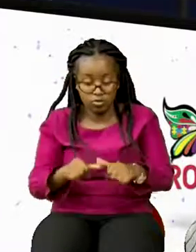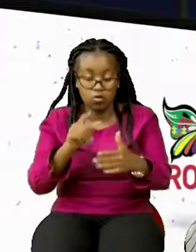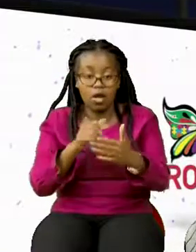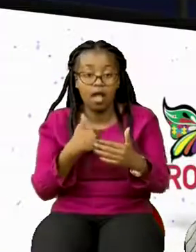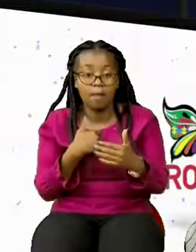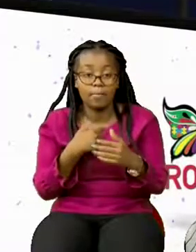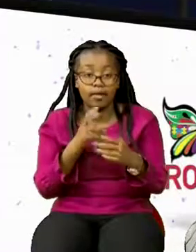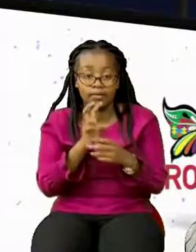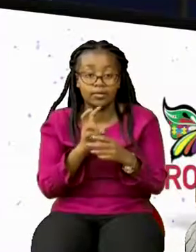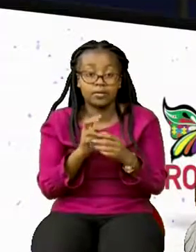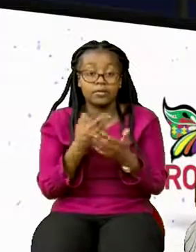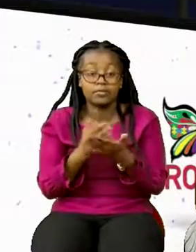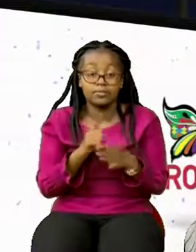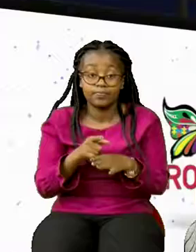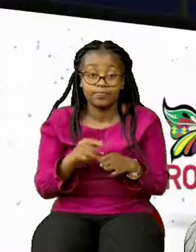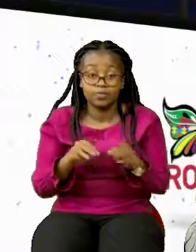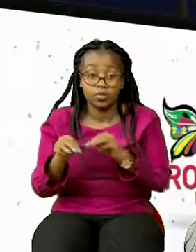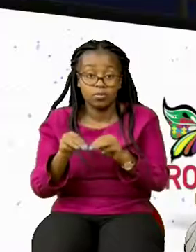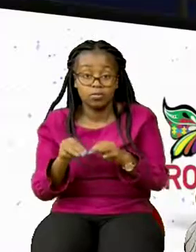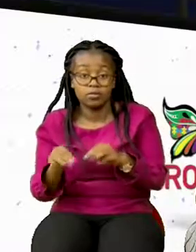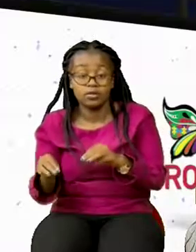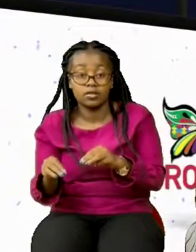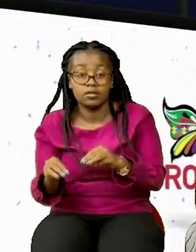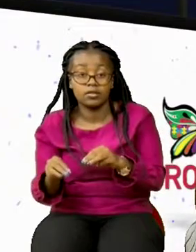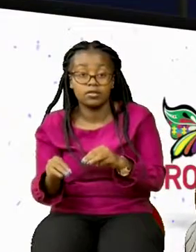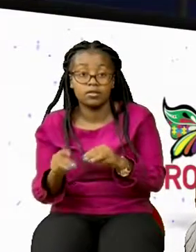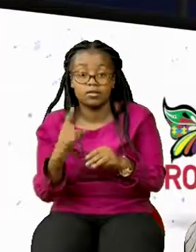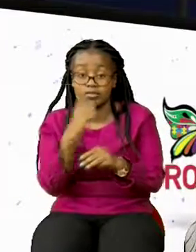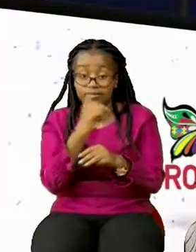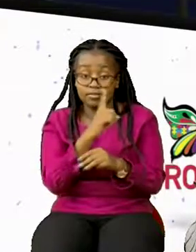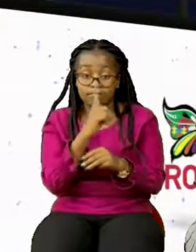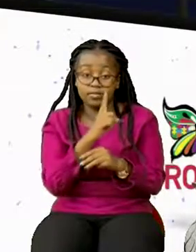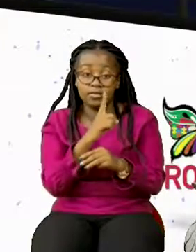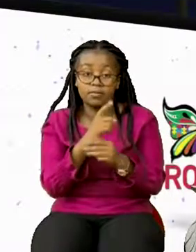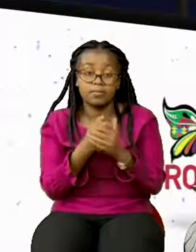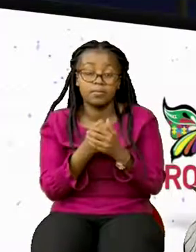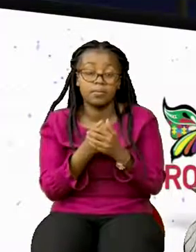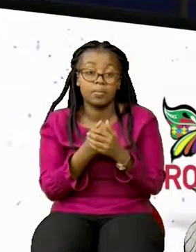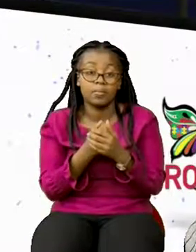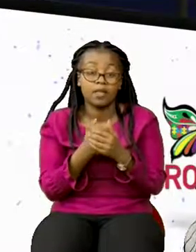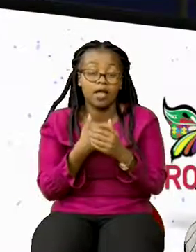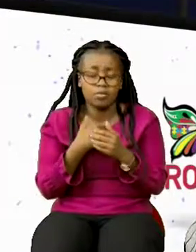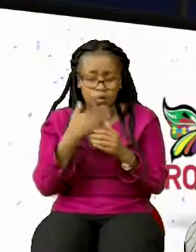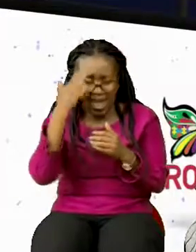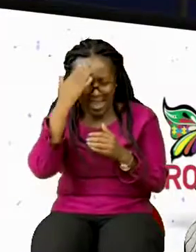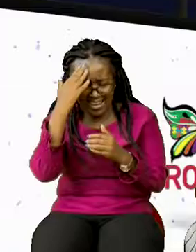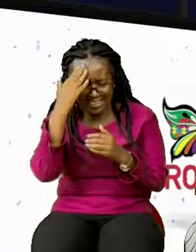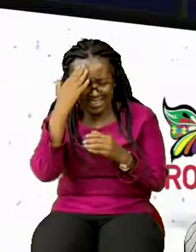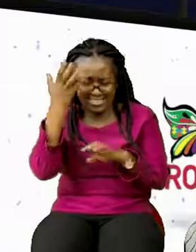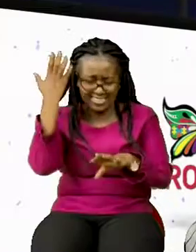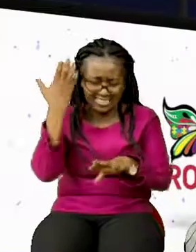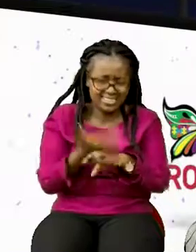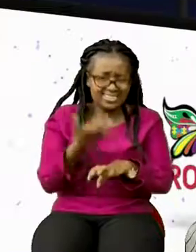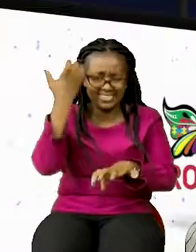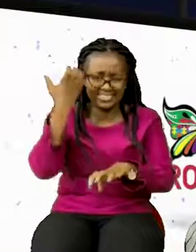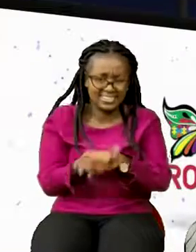been observed. So some of these movements, when it is severe, like head banging, so we have children who bang their heads